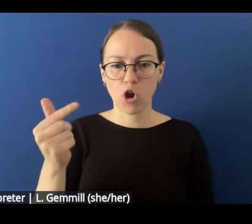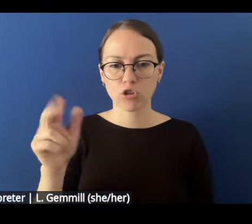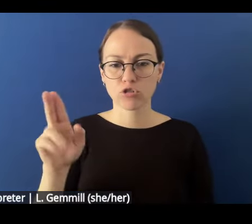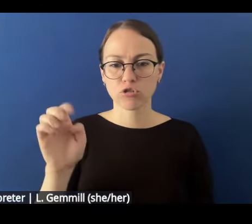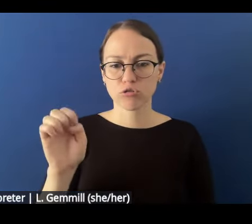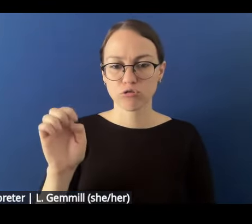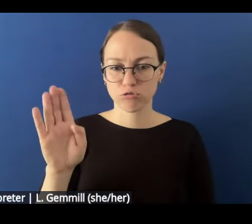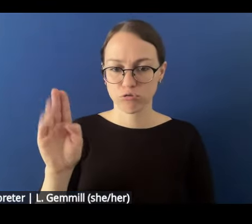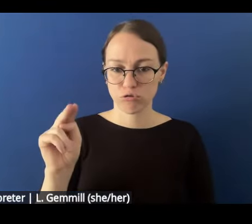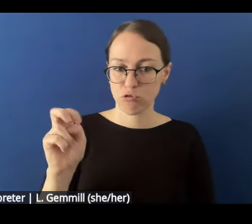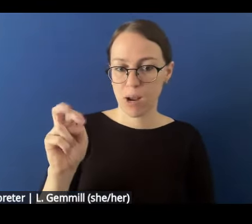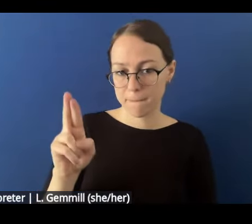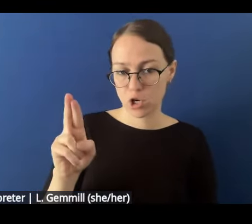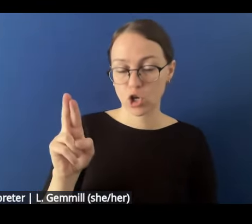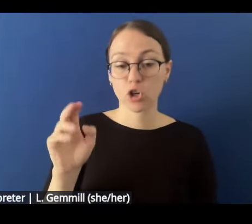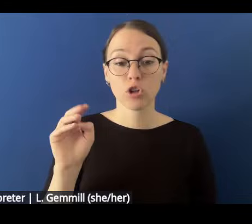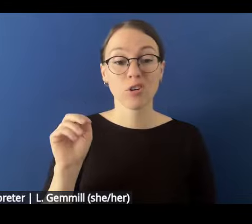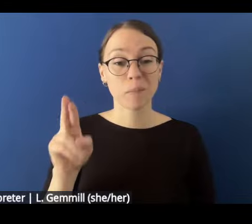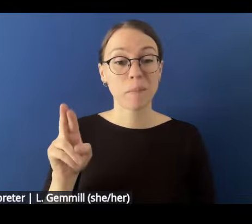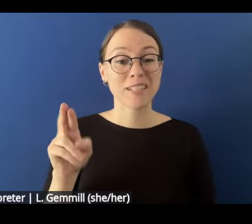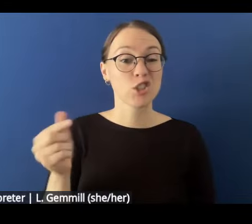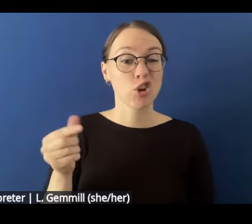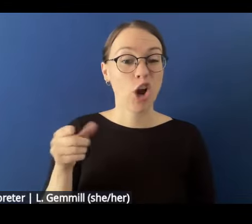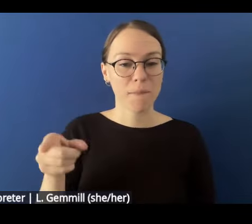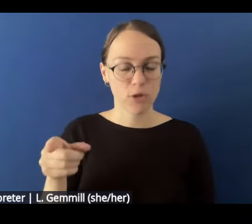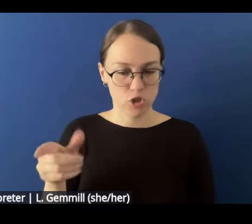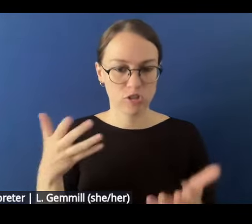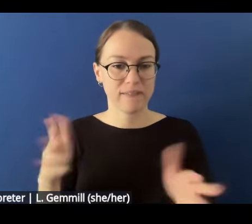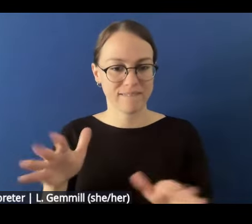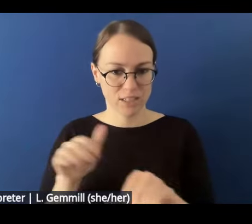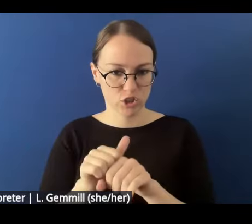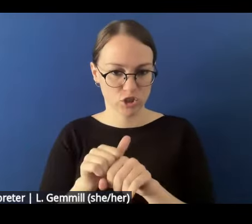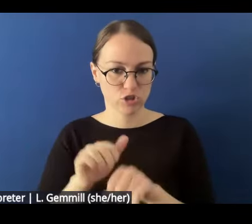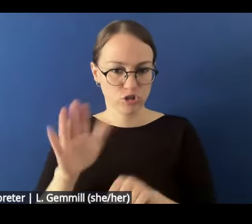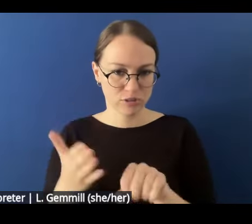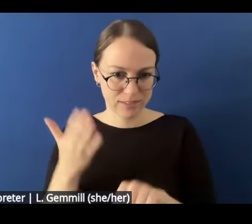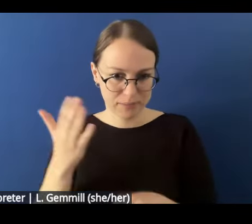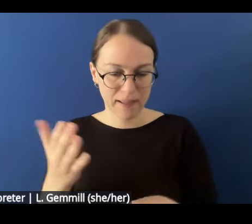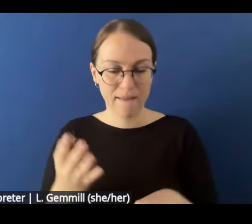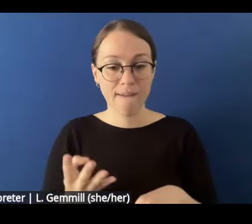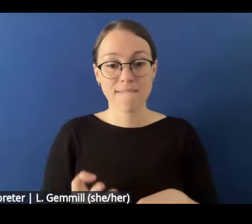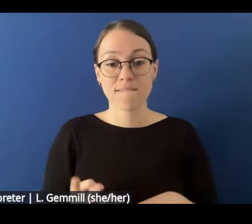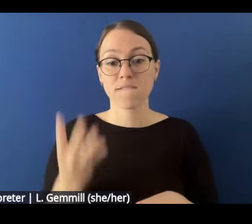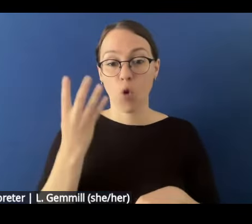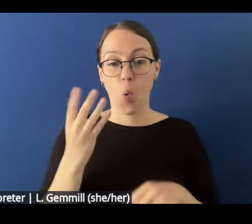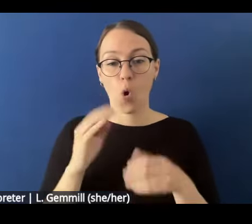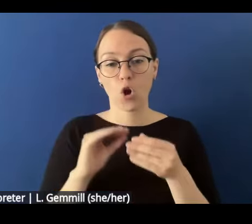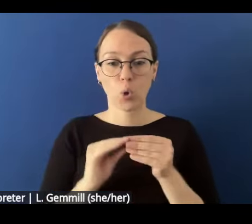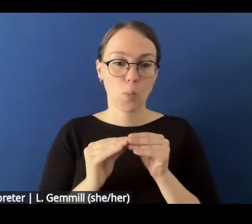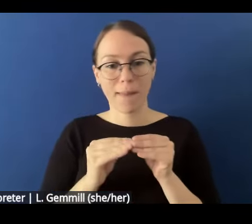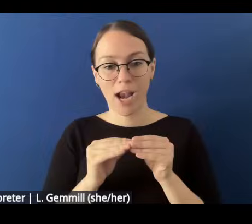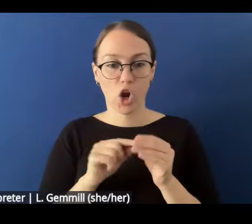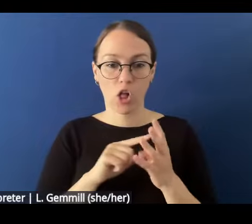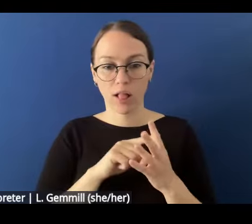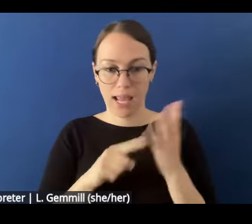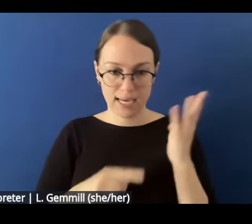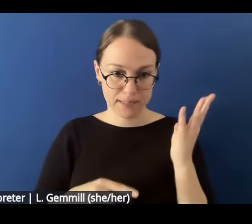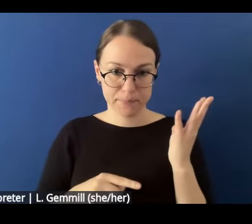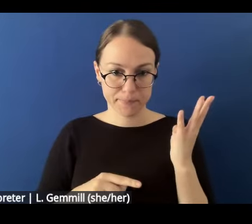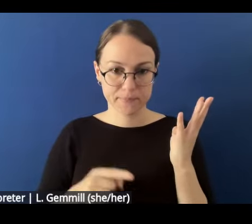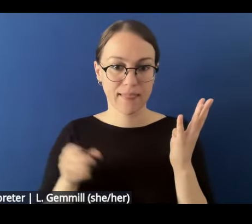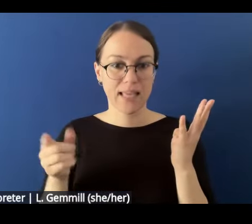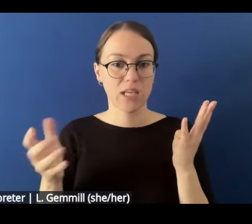did submit 4 numerical items of things that he would like to